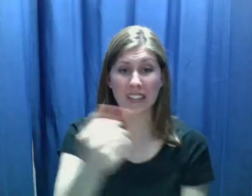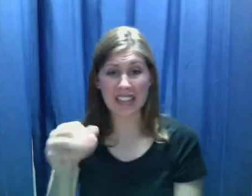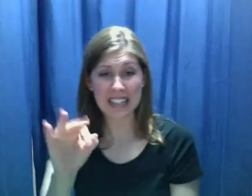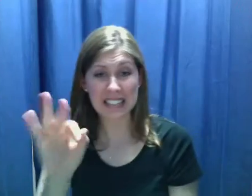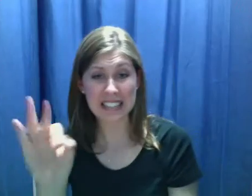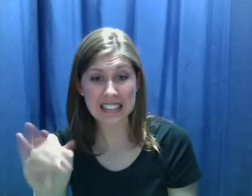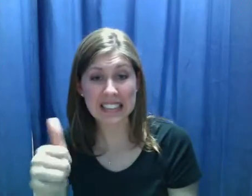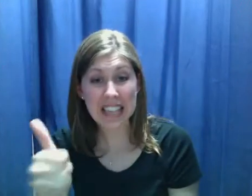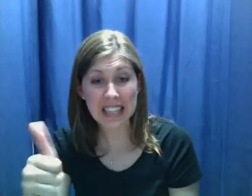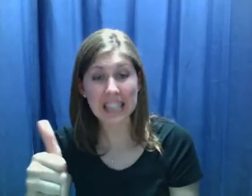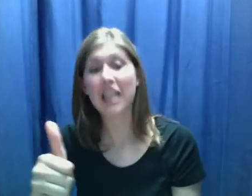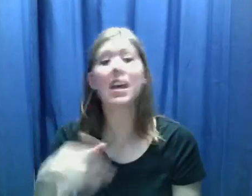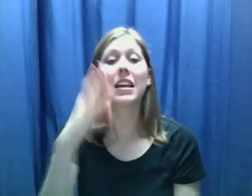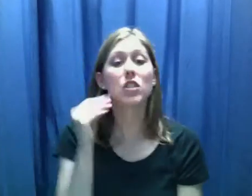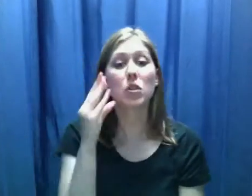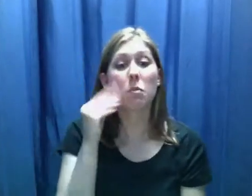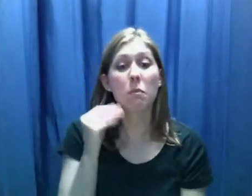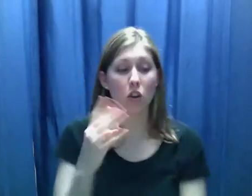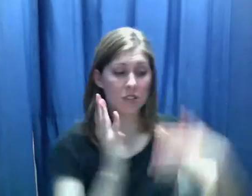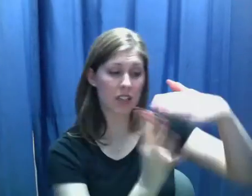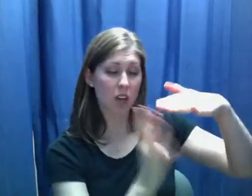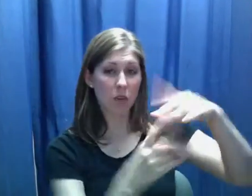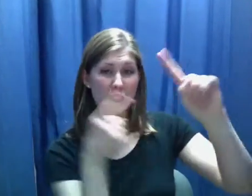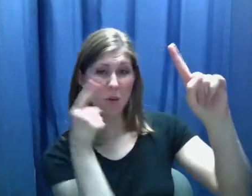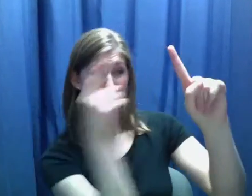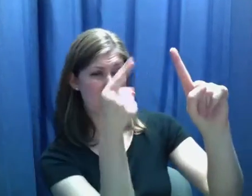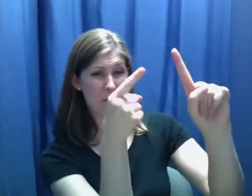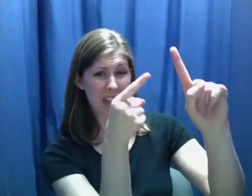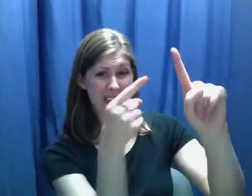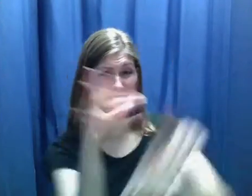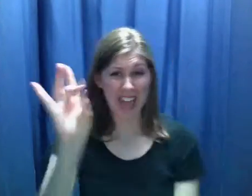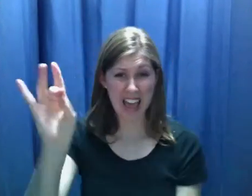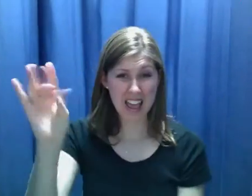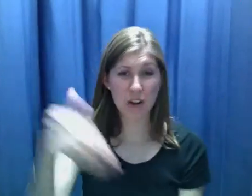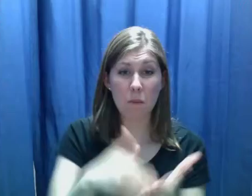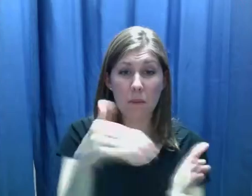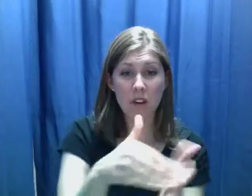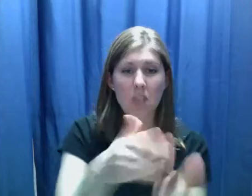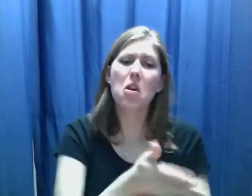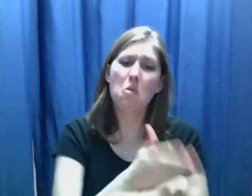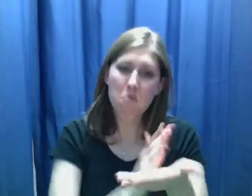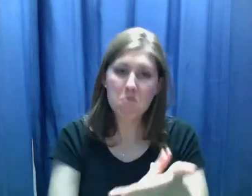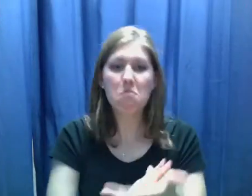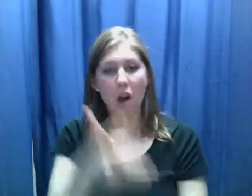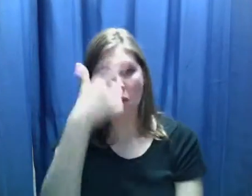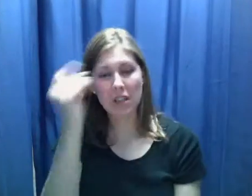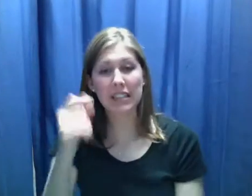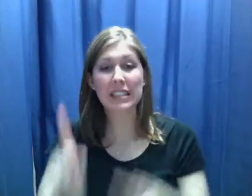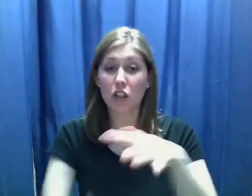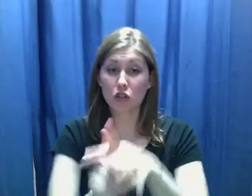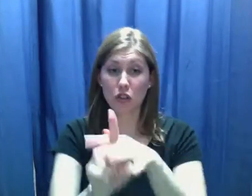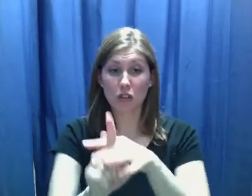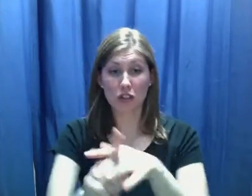million, in part because of the introduction of faster ships, reducing the voyage time from months to weeks